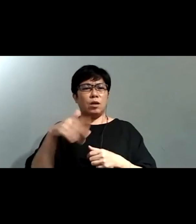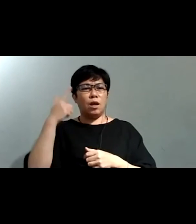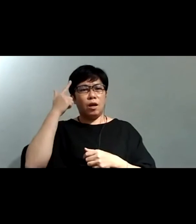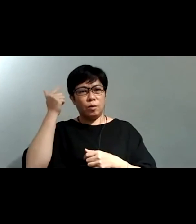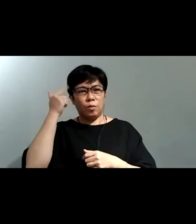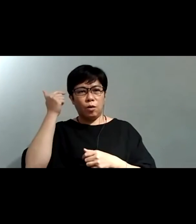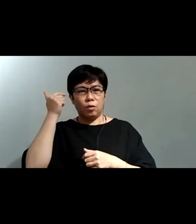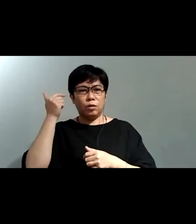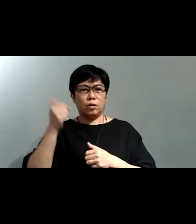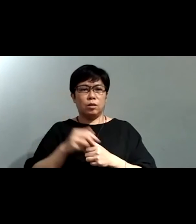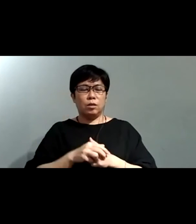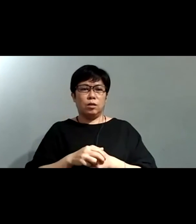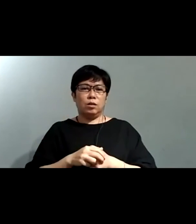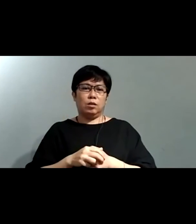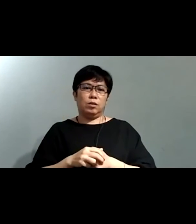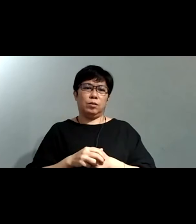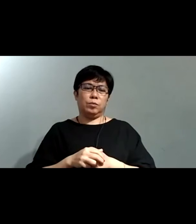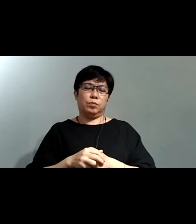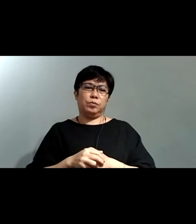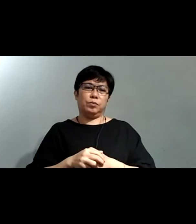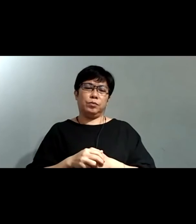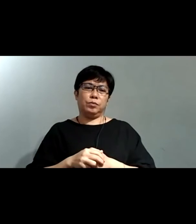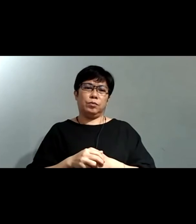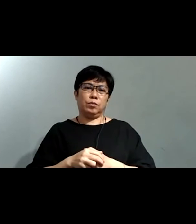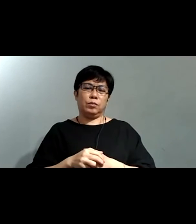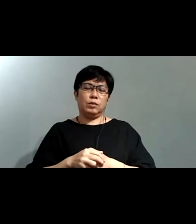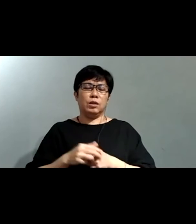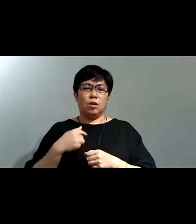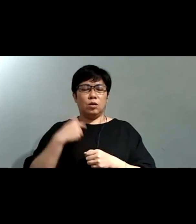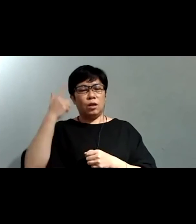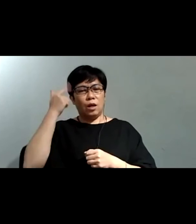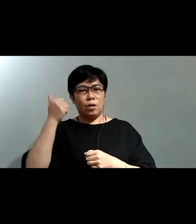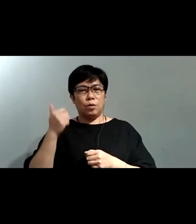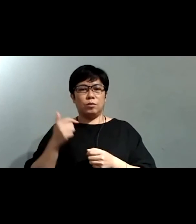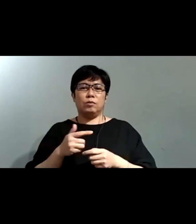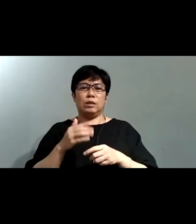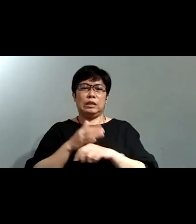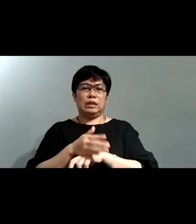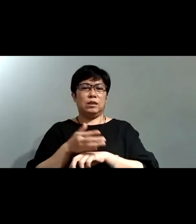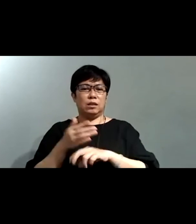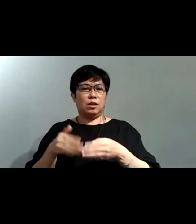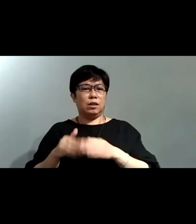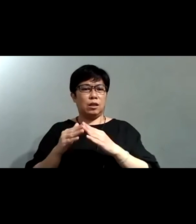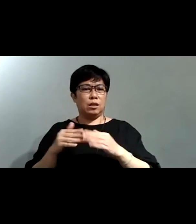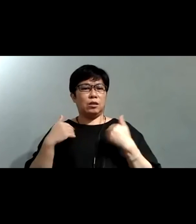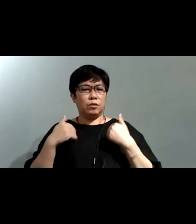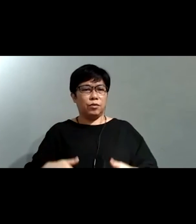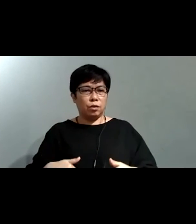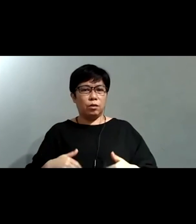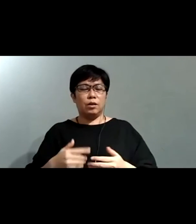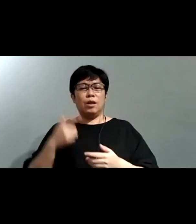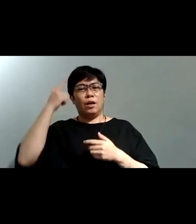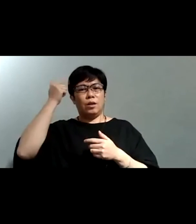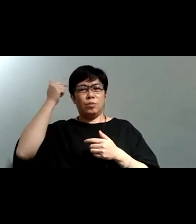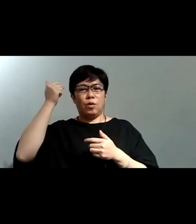as a social enterprise, we want to, through public opinion polling, to inform